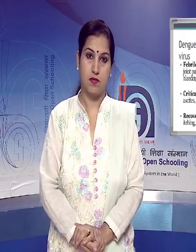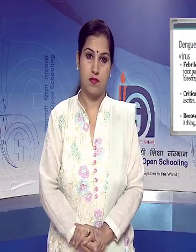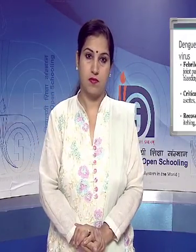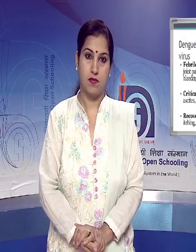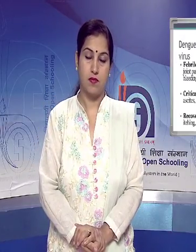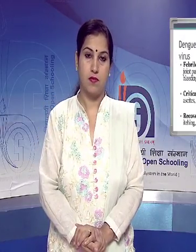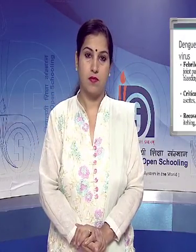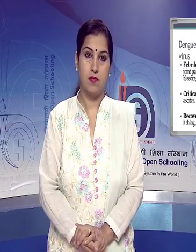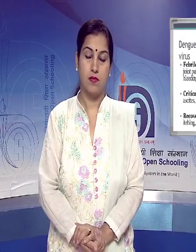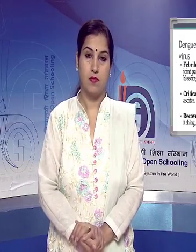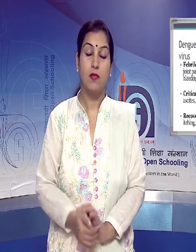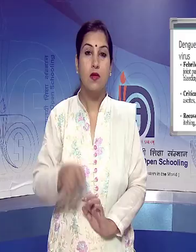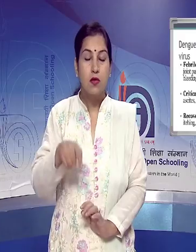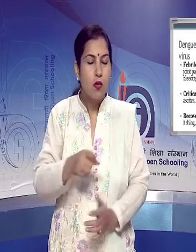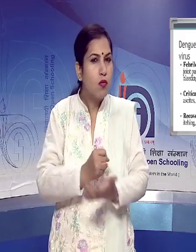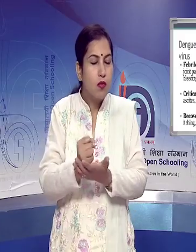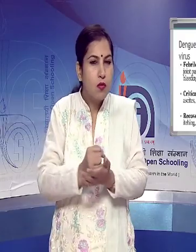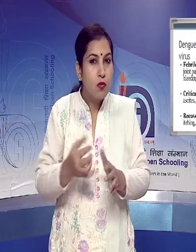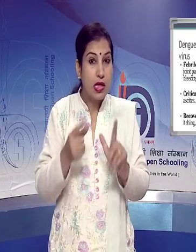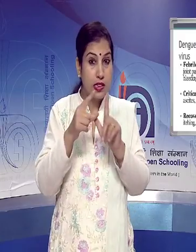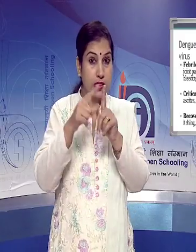Now let's understand dengue fever.